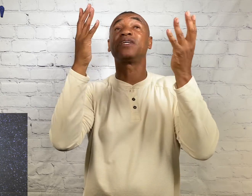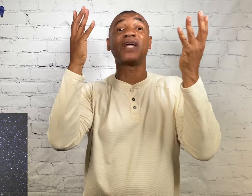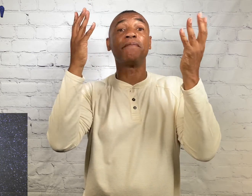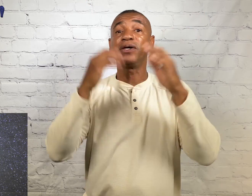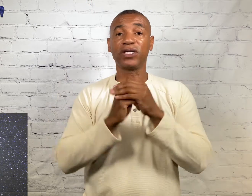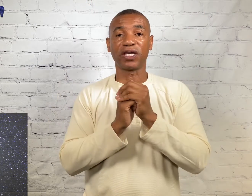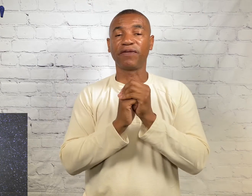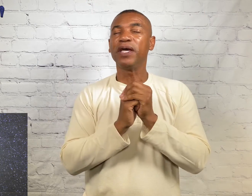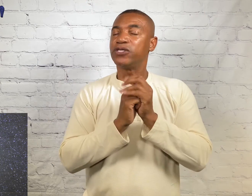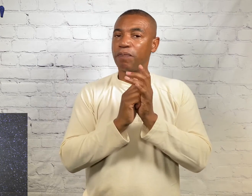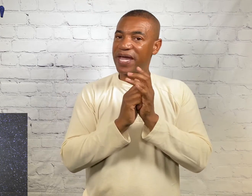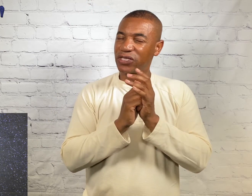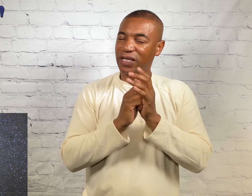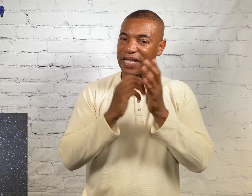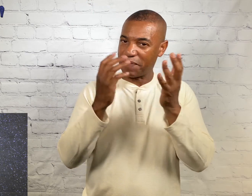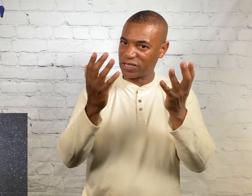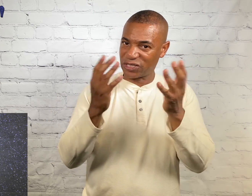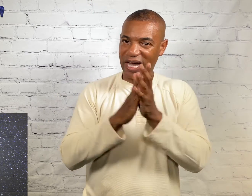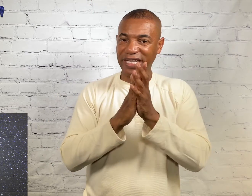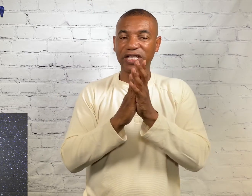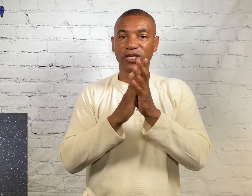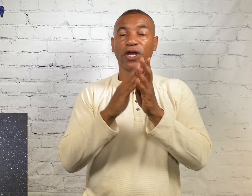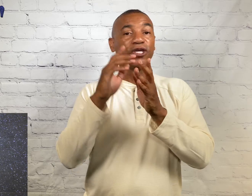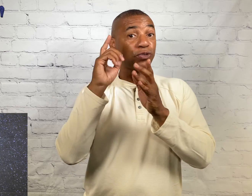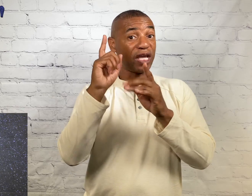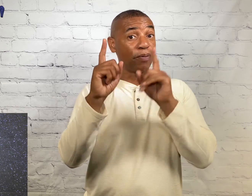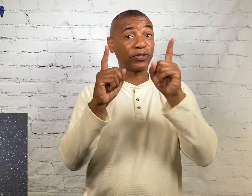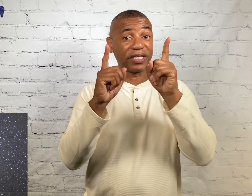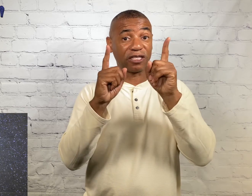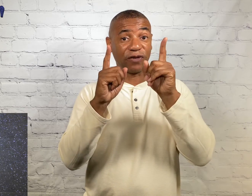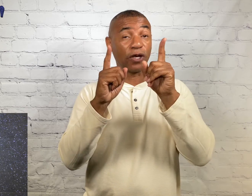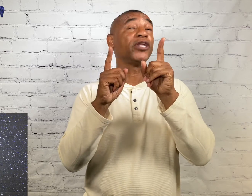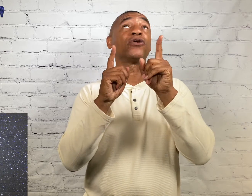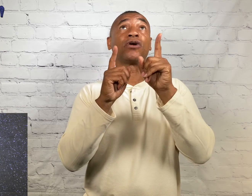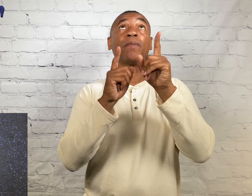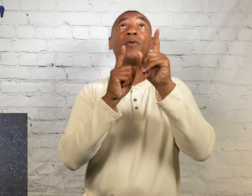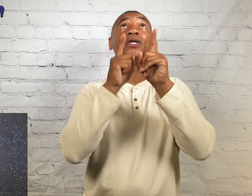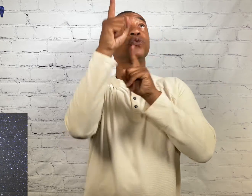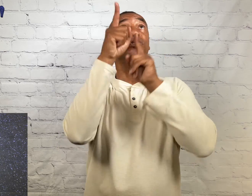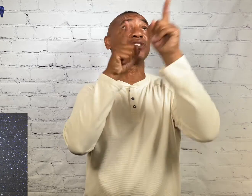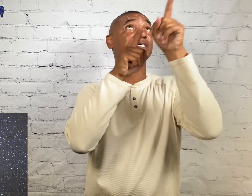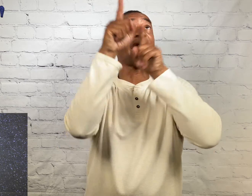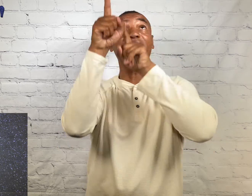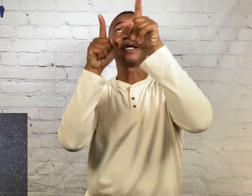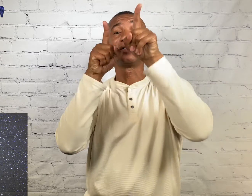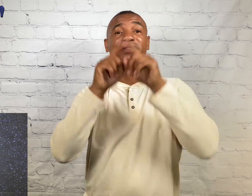not millions of them. So basically that makes the sign easier. You'll take both index finger and you're going to point towards the sky.